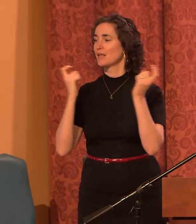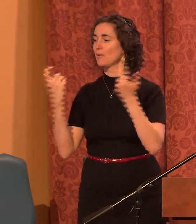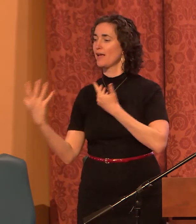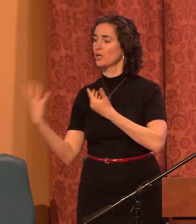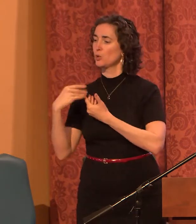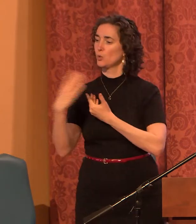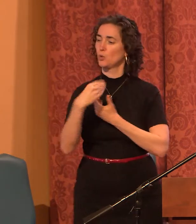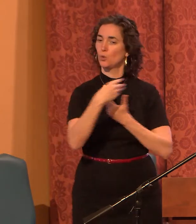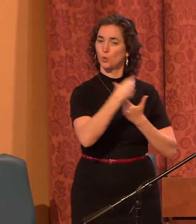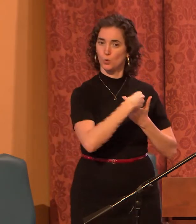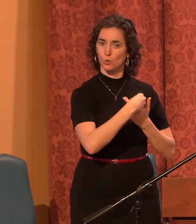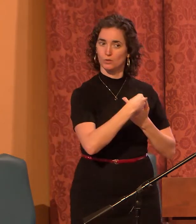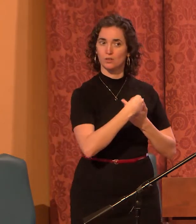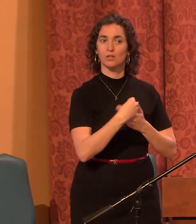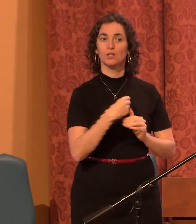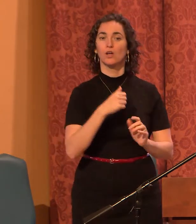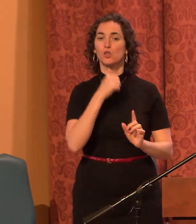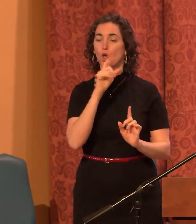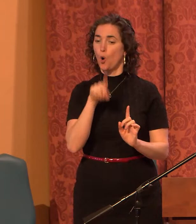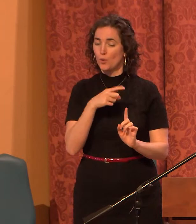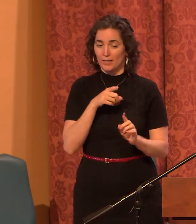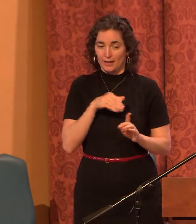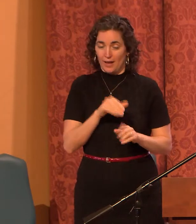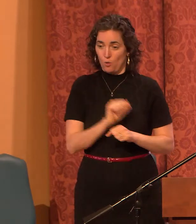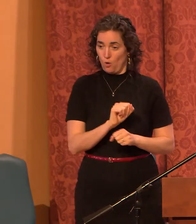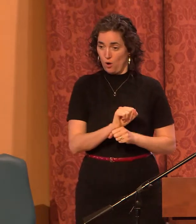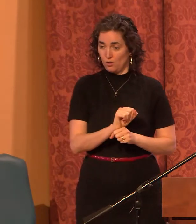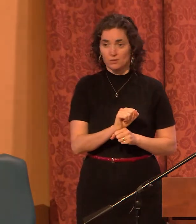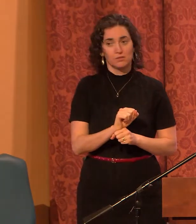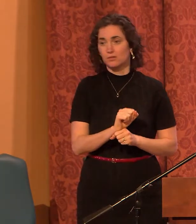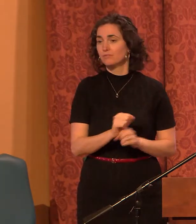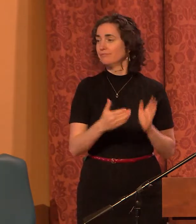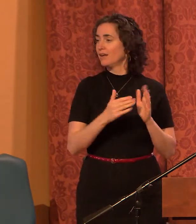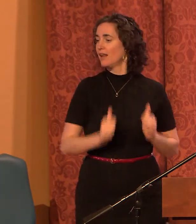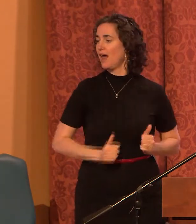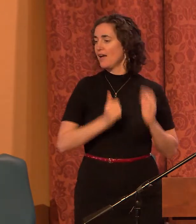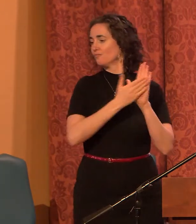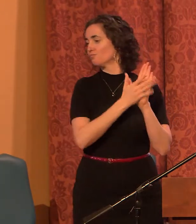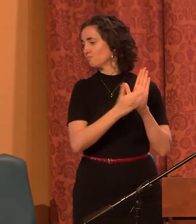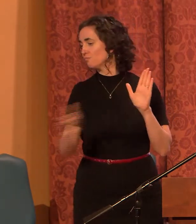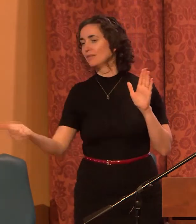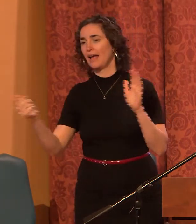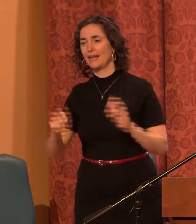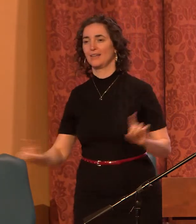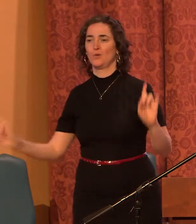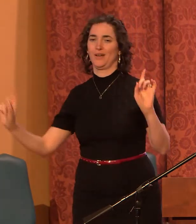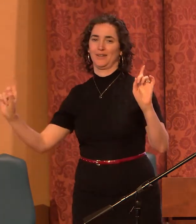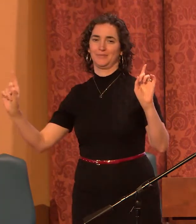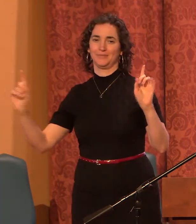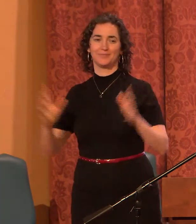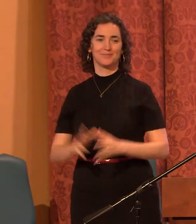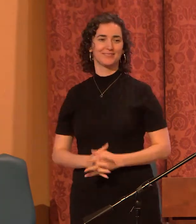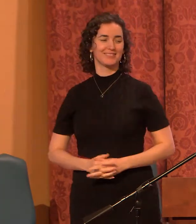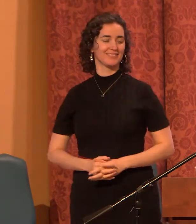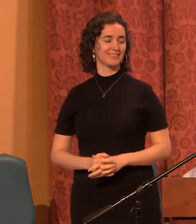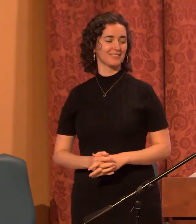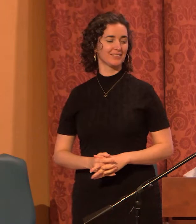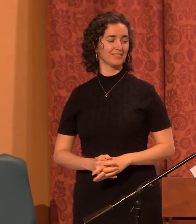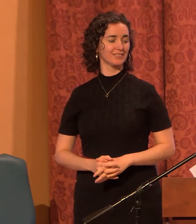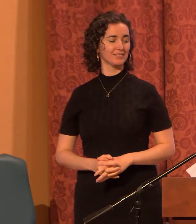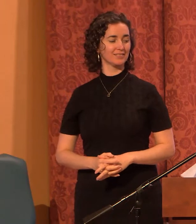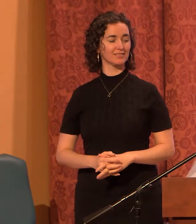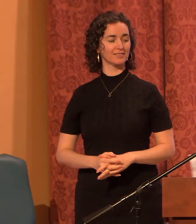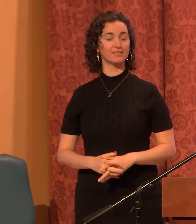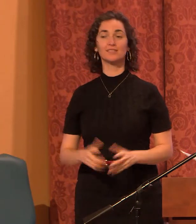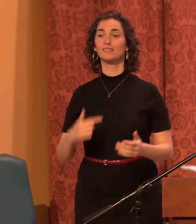inclusion, not only in the workplace, but in every place. I would